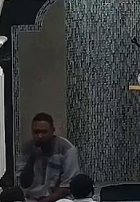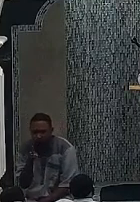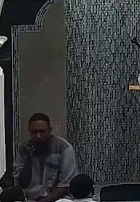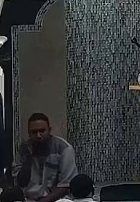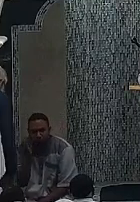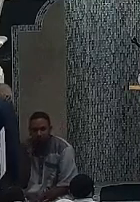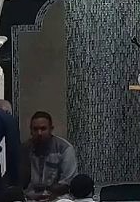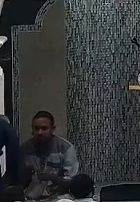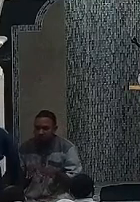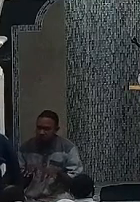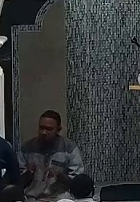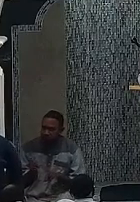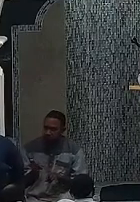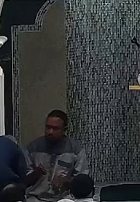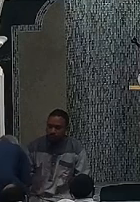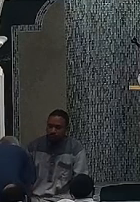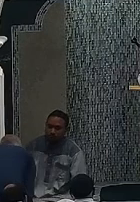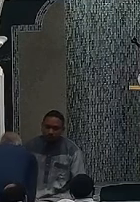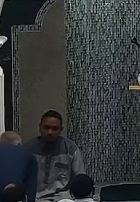Sometimes we just need a reminder.